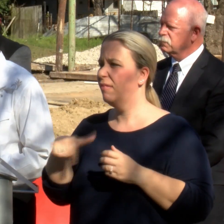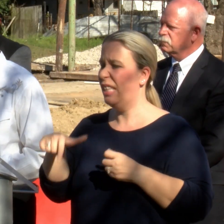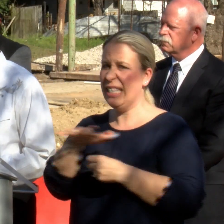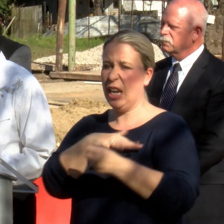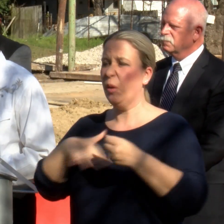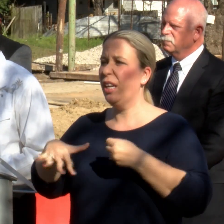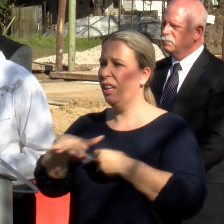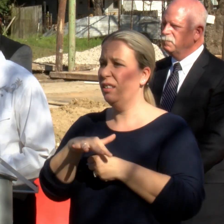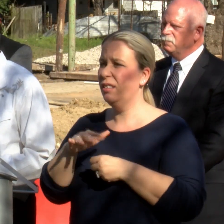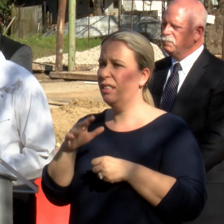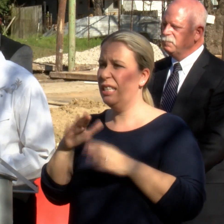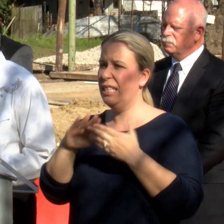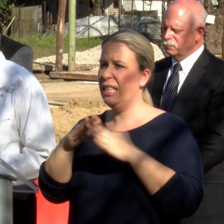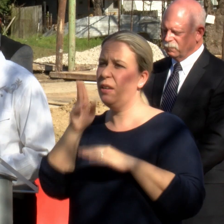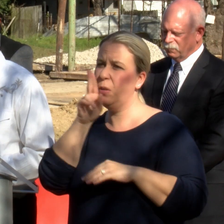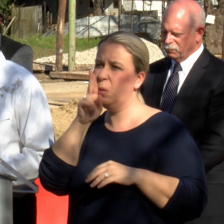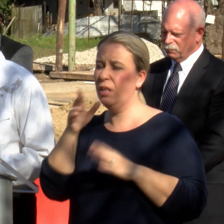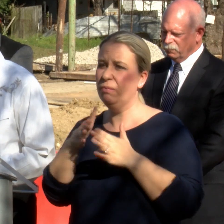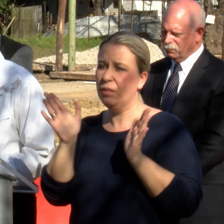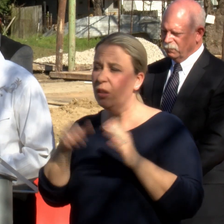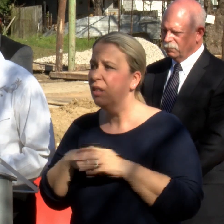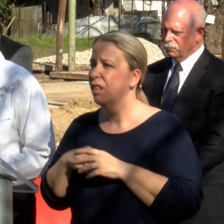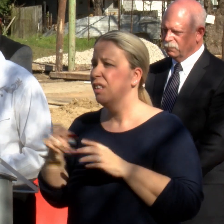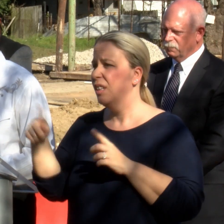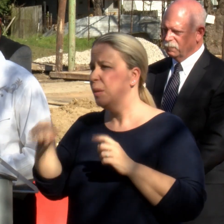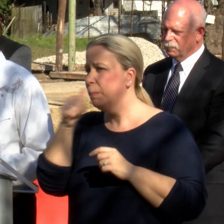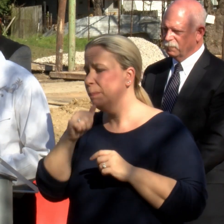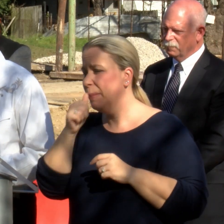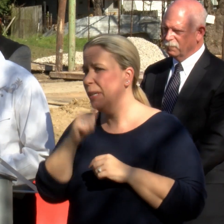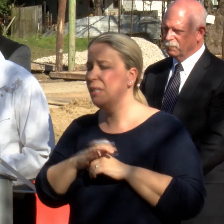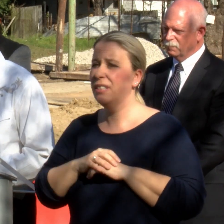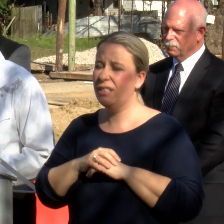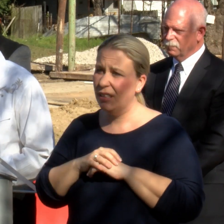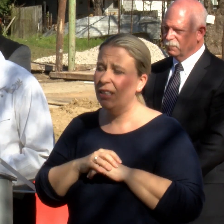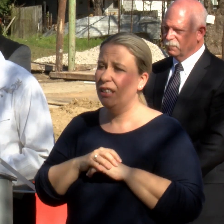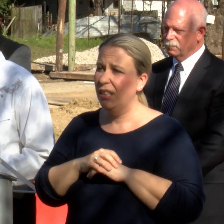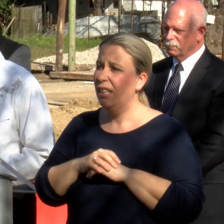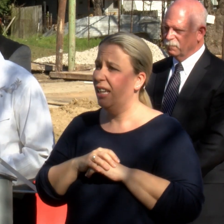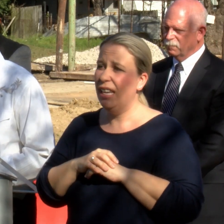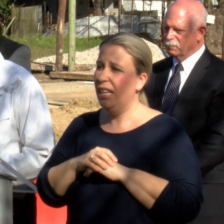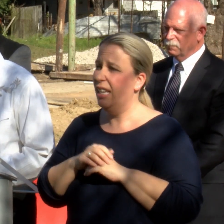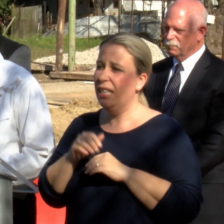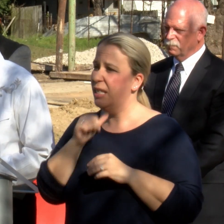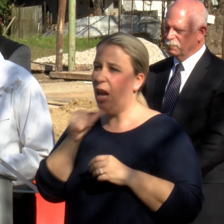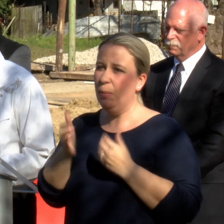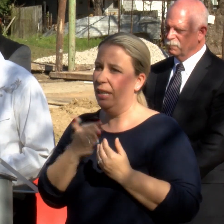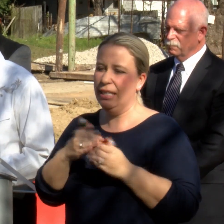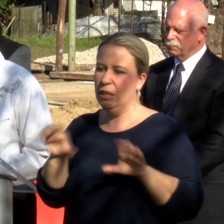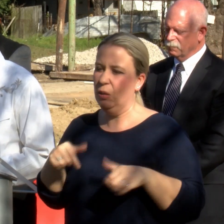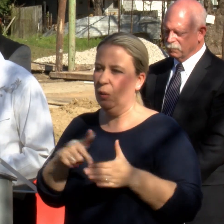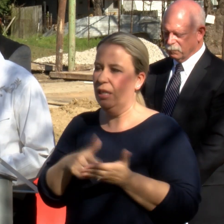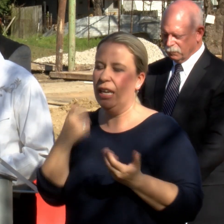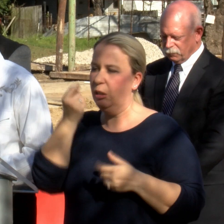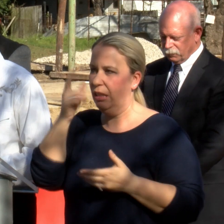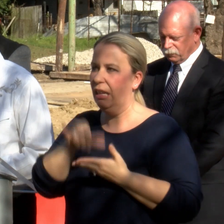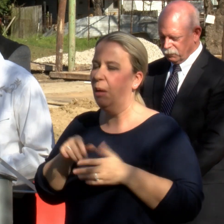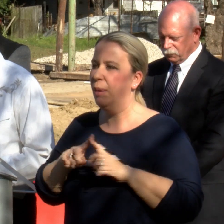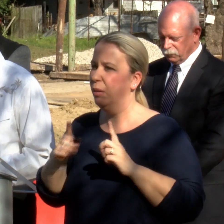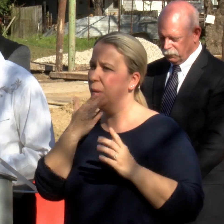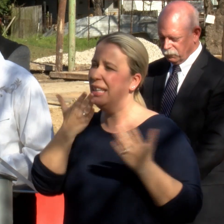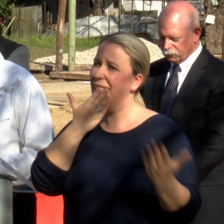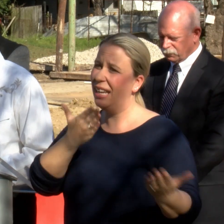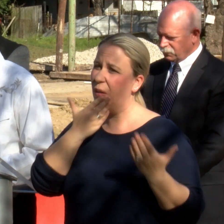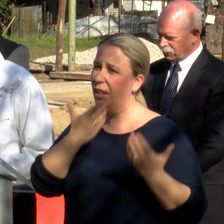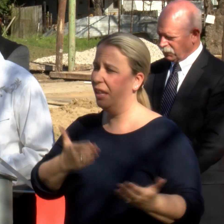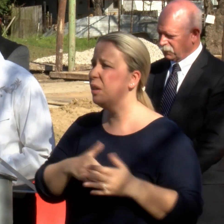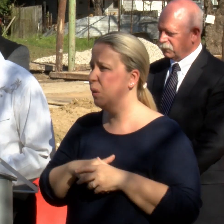in the city of Houston, for their patience. We know it's an inconvenience to them as well. So we really want to be appreciative